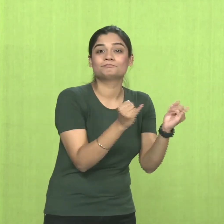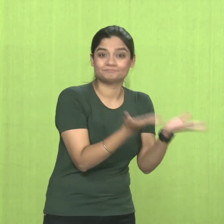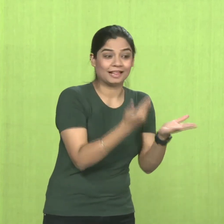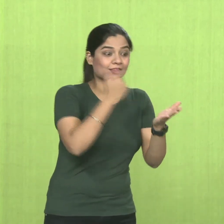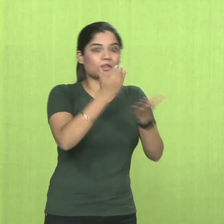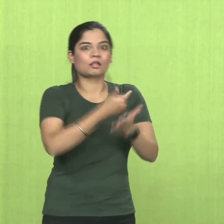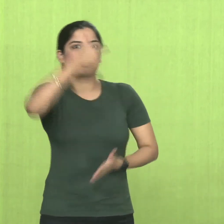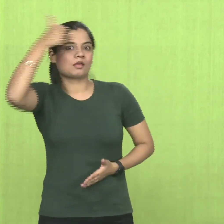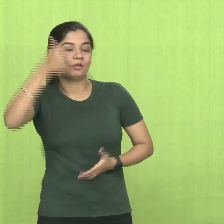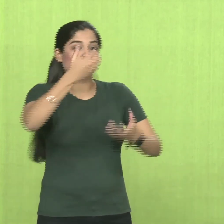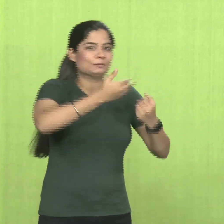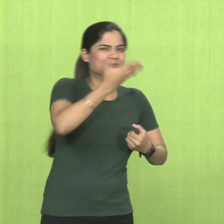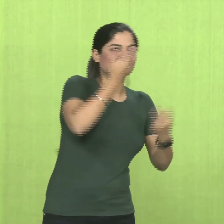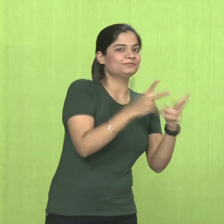into curd, it curdles.